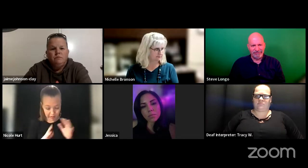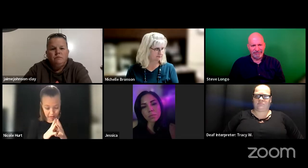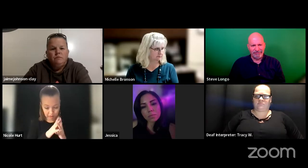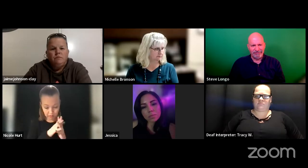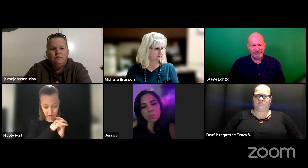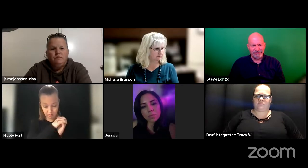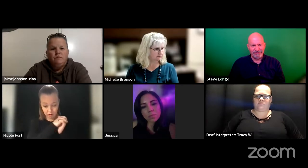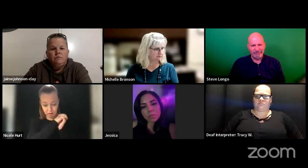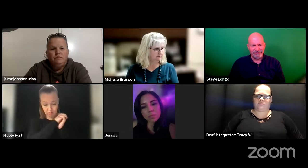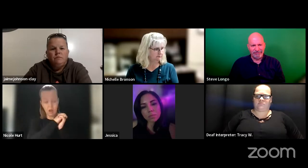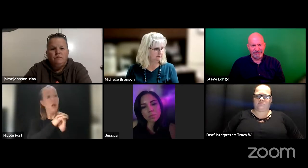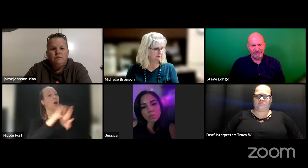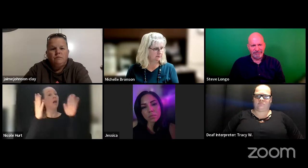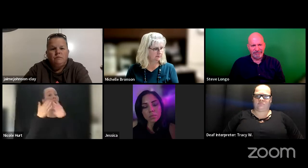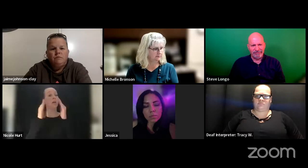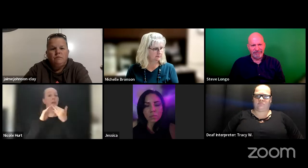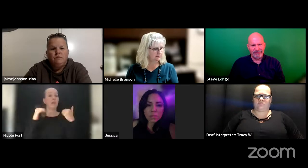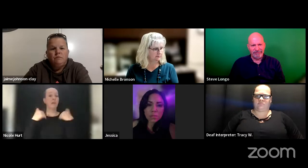end.